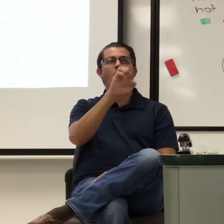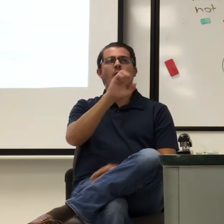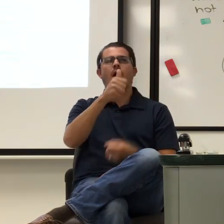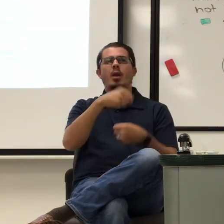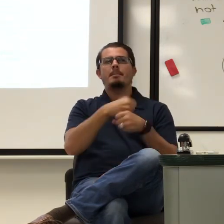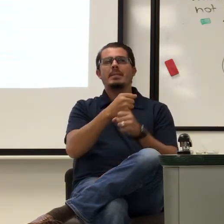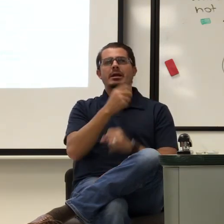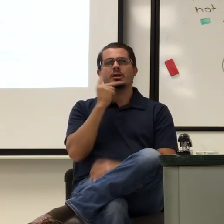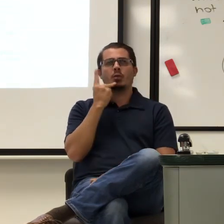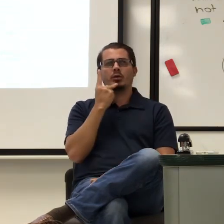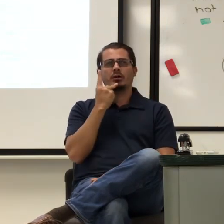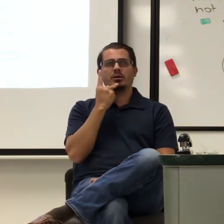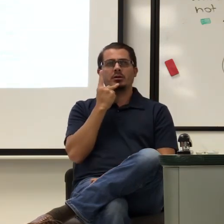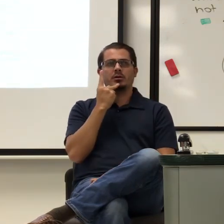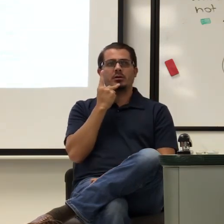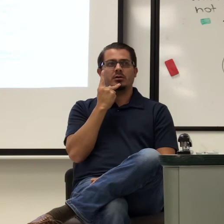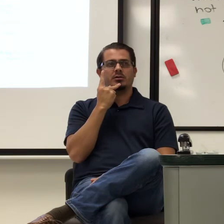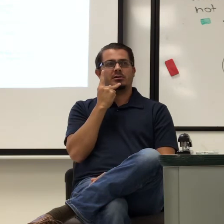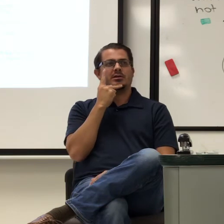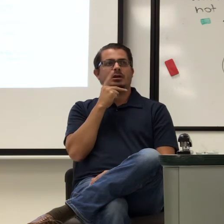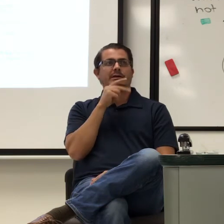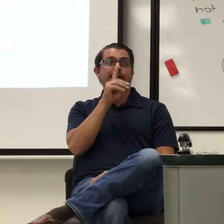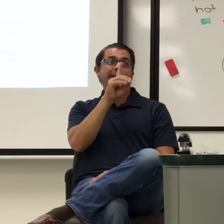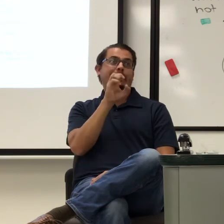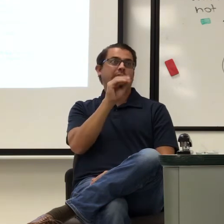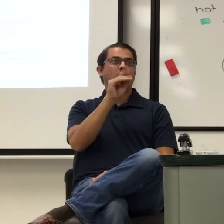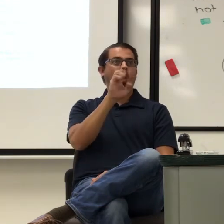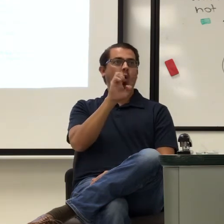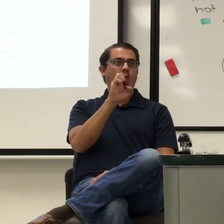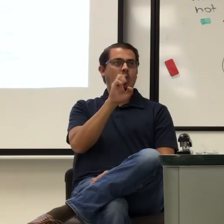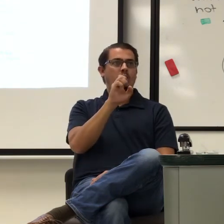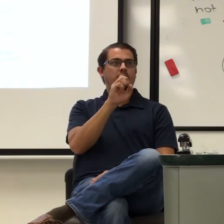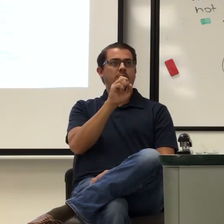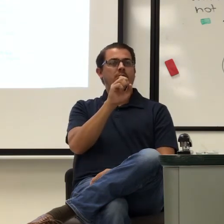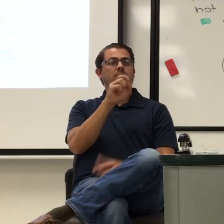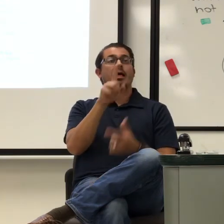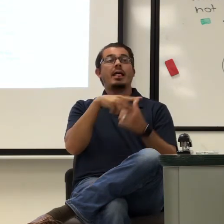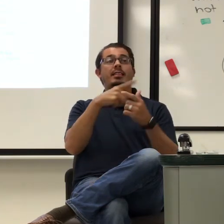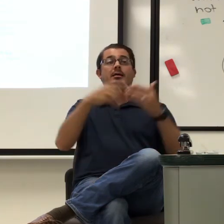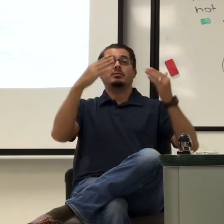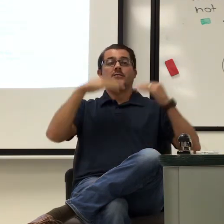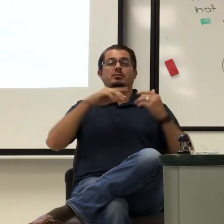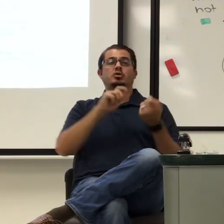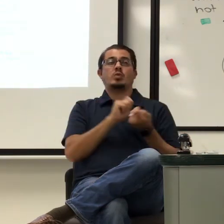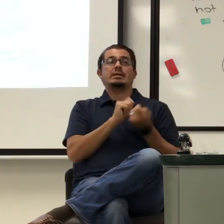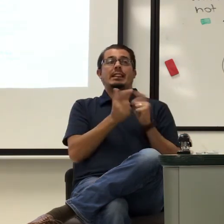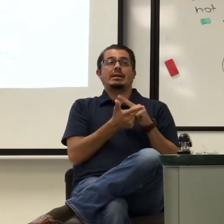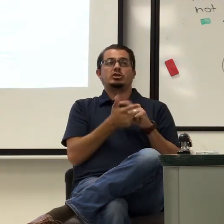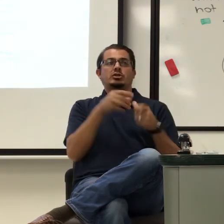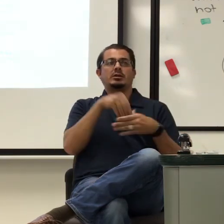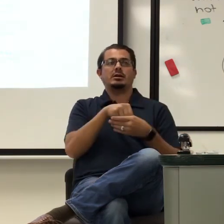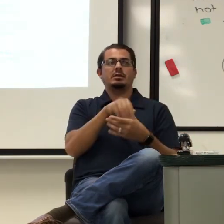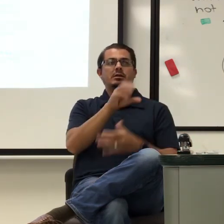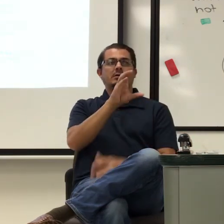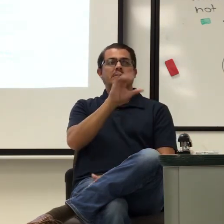just transcribe the code, kind of decode that translation in the cytoplasm.